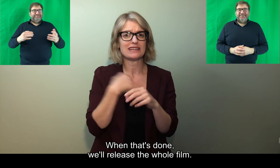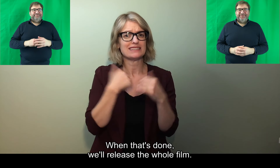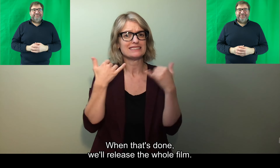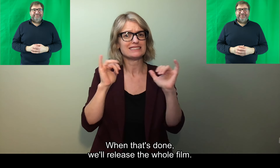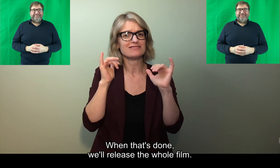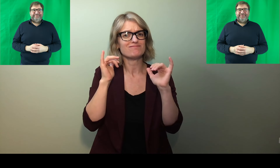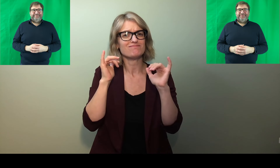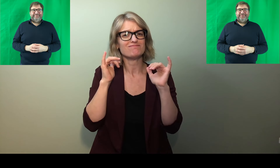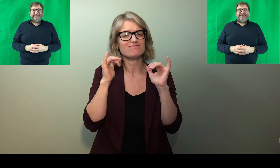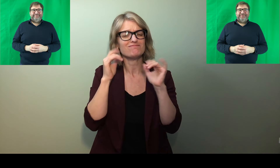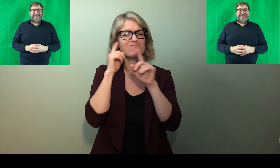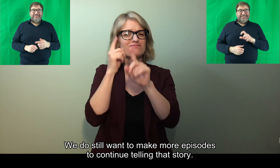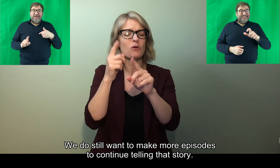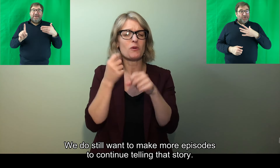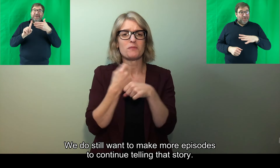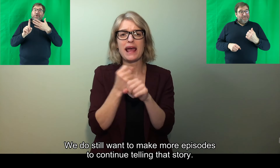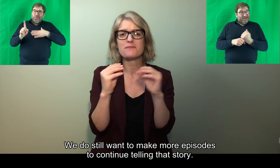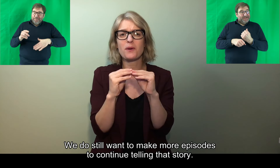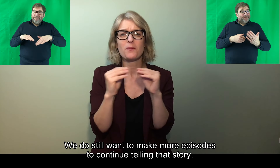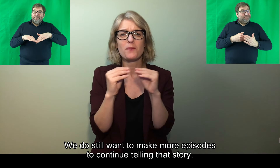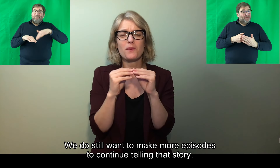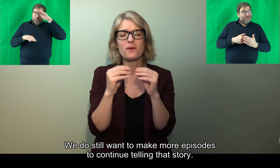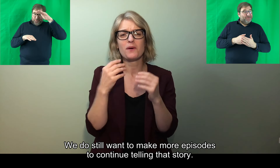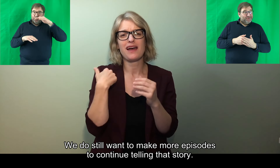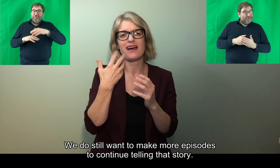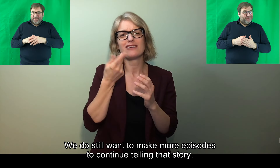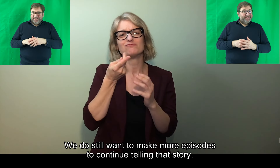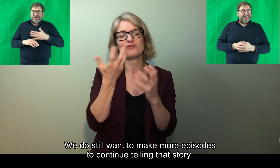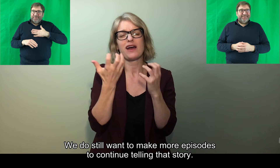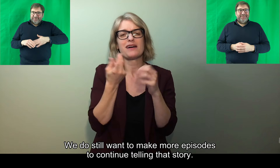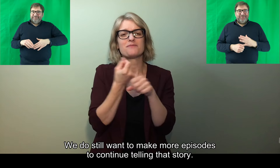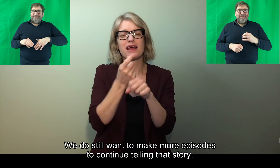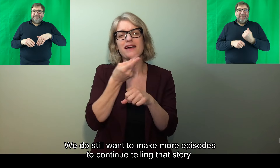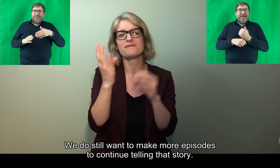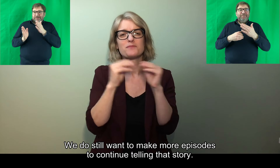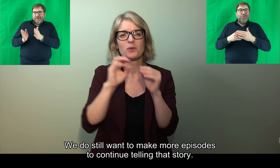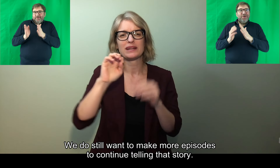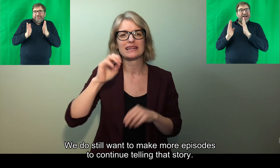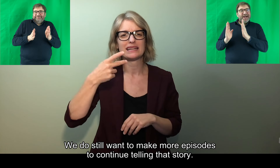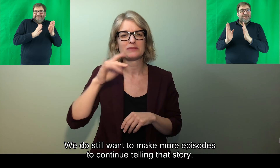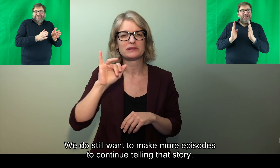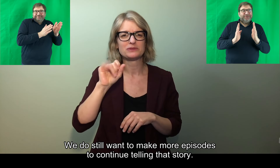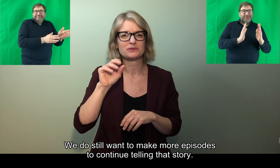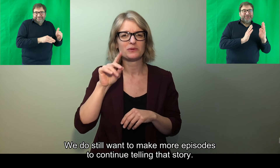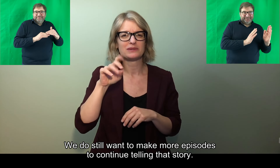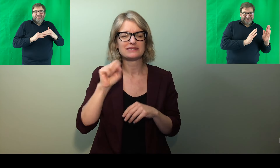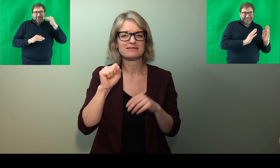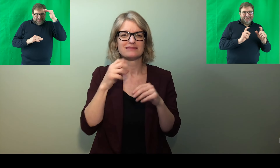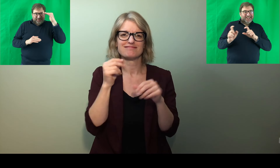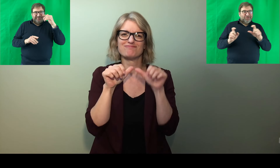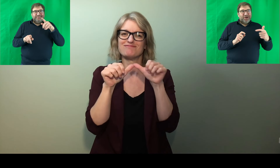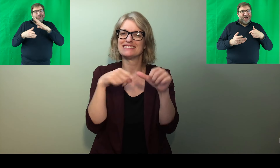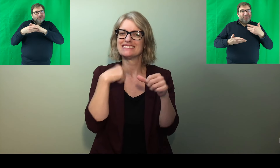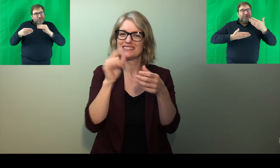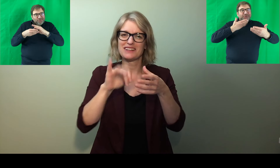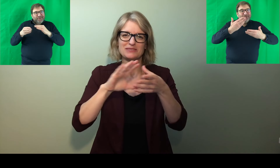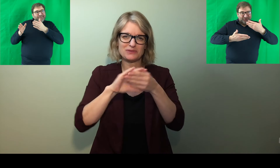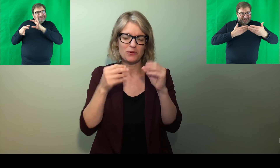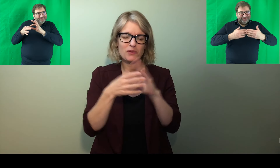the whole film. We do still want to make more episodes to continue telling that story.